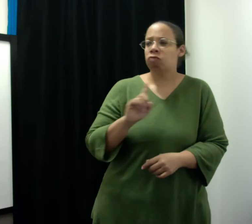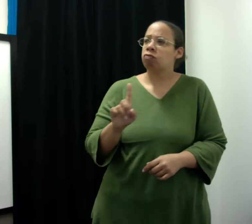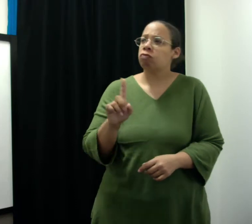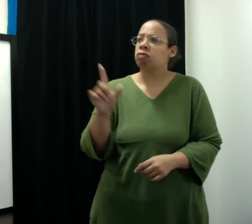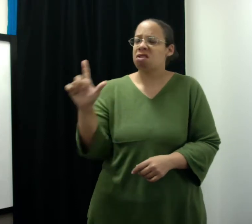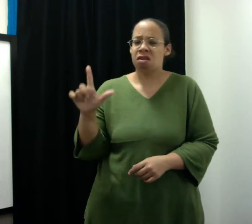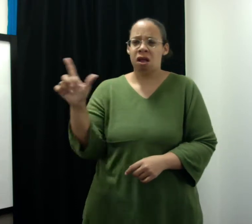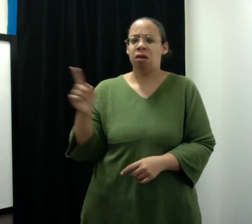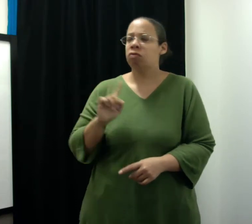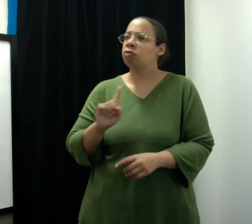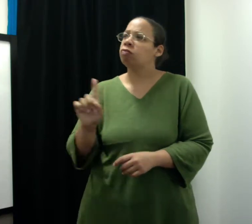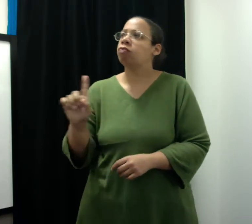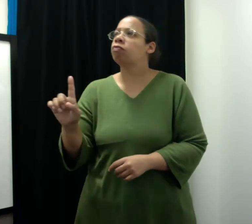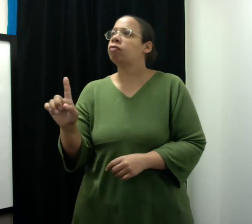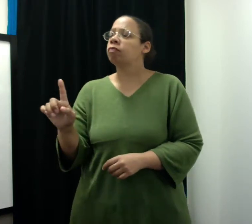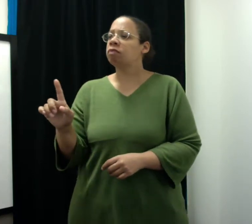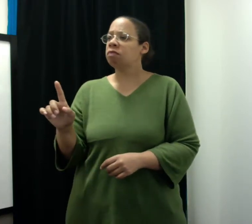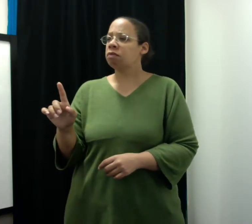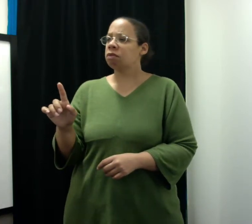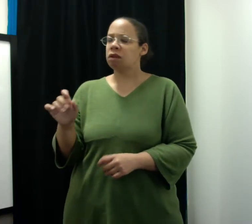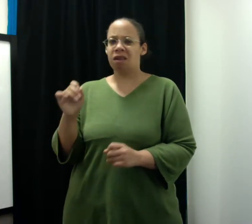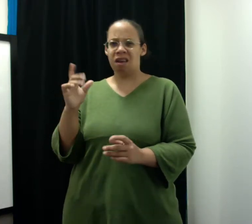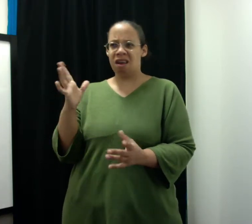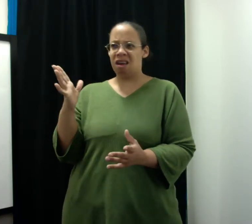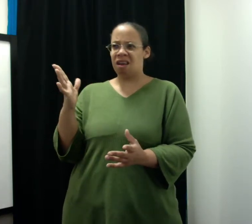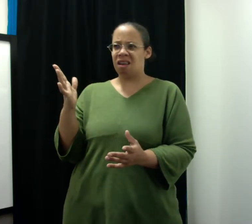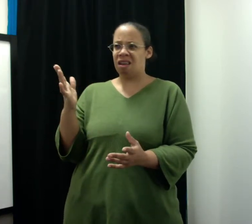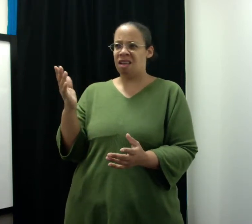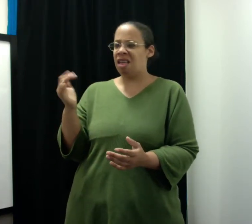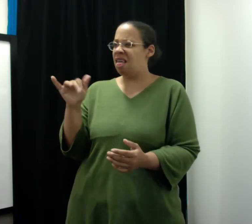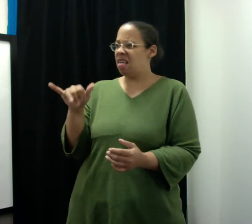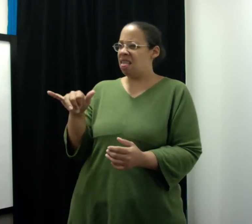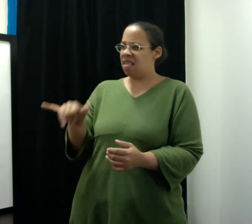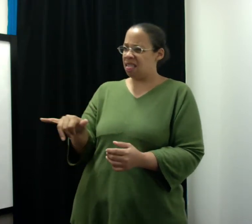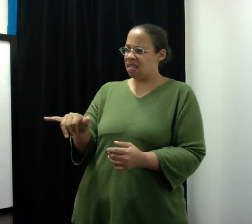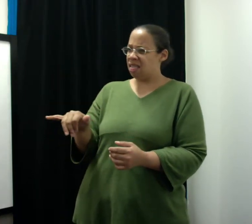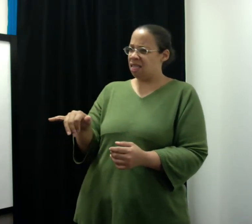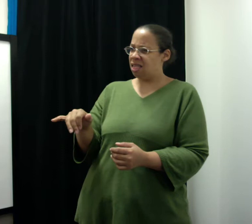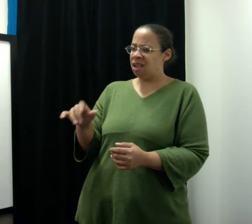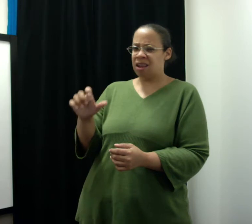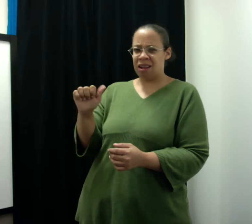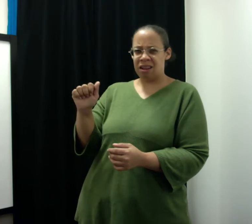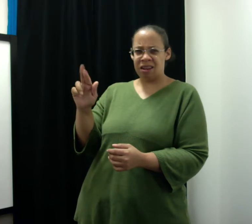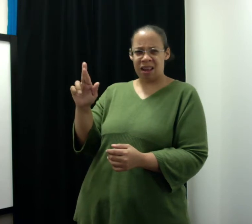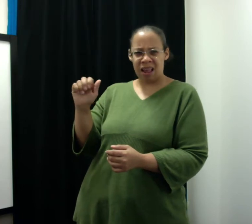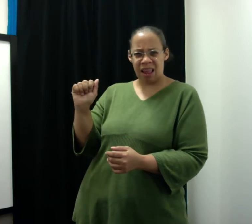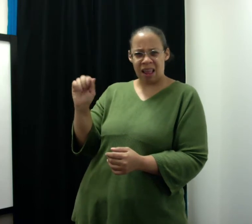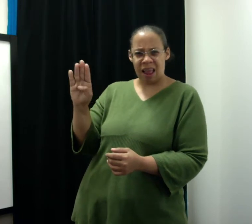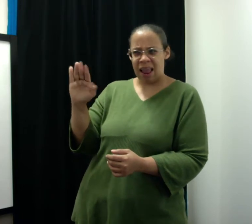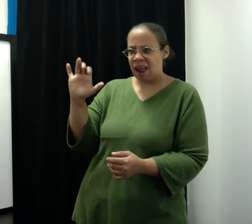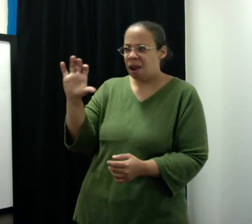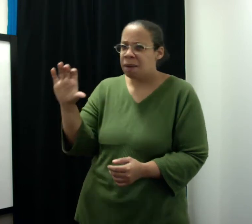was surprised to find that this is what they had under the category of Arabic Middle Eastern books.